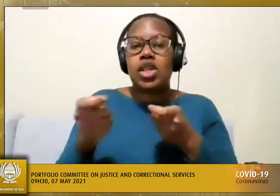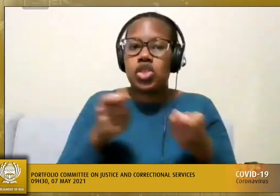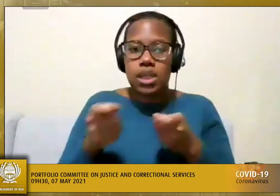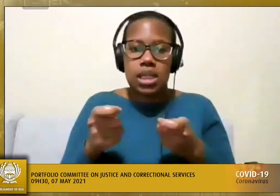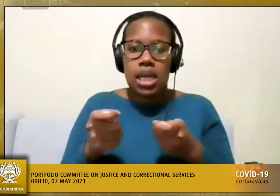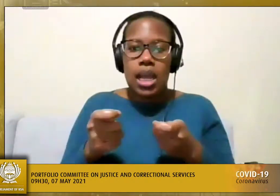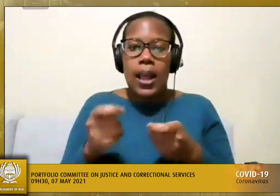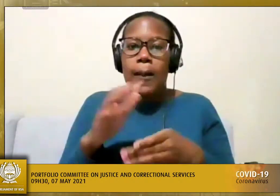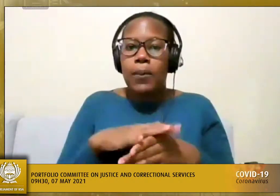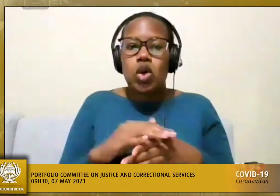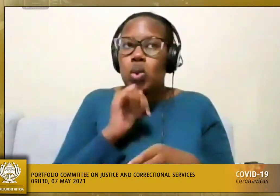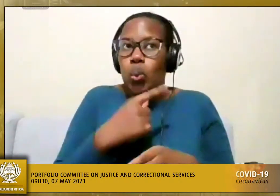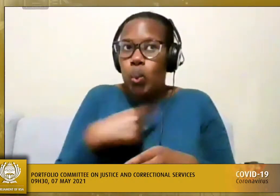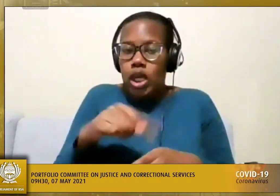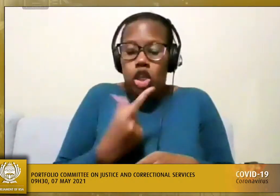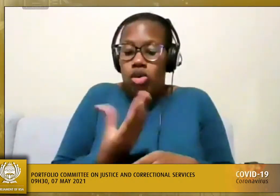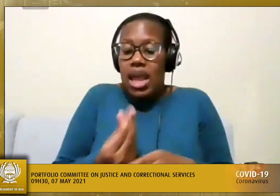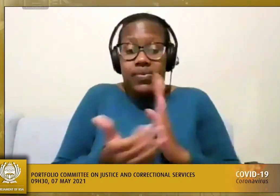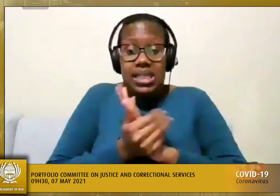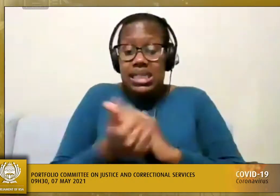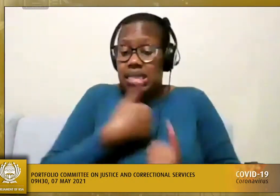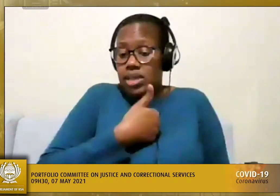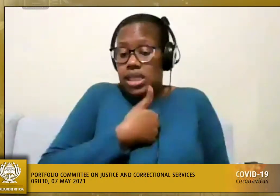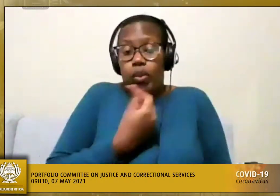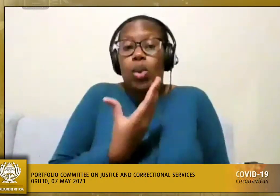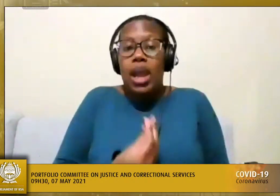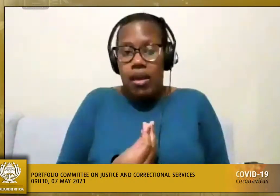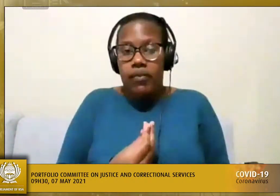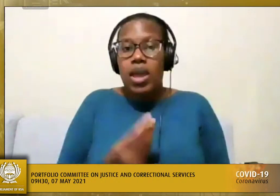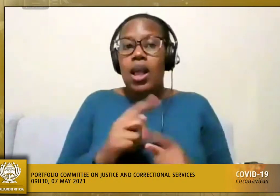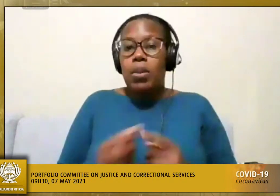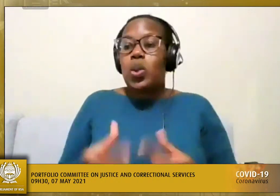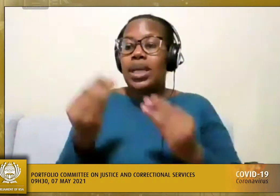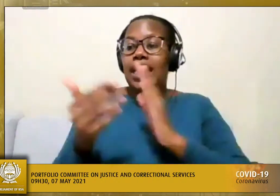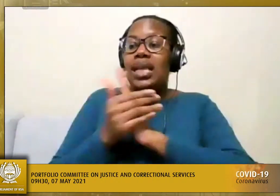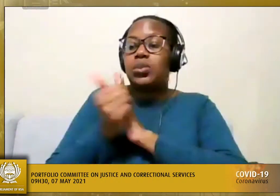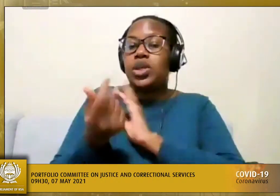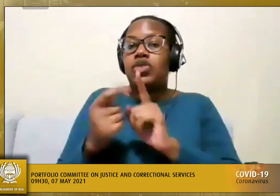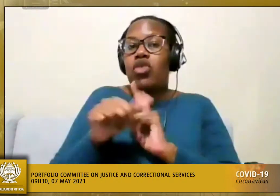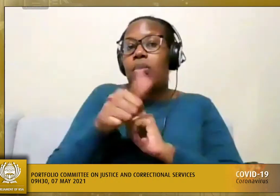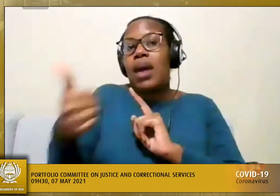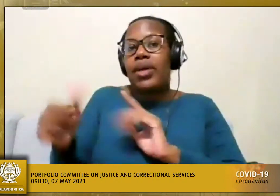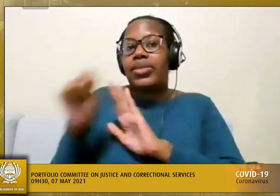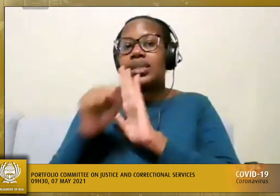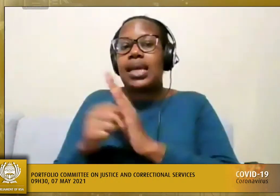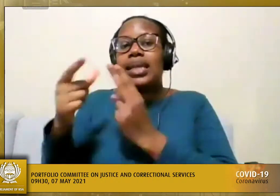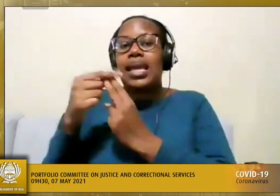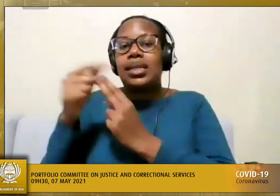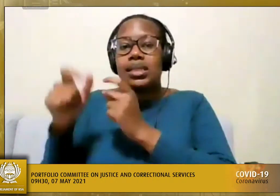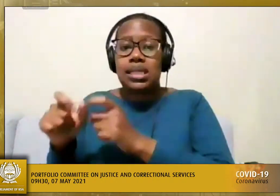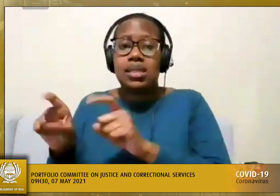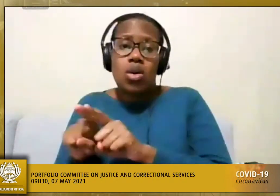necessarily have these skills ourselves but we said we'll get expertise from other state entities and even from the private sector to